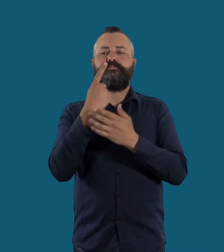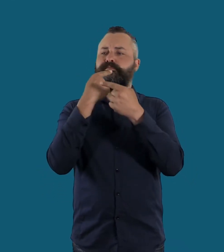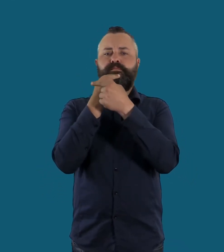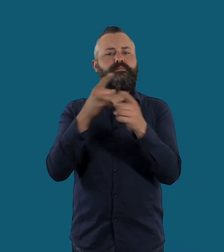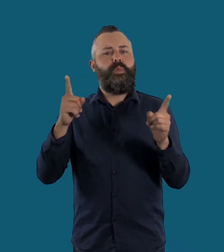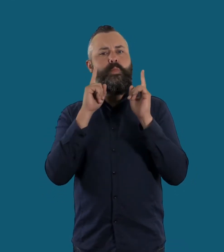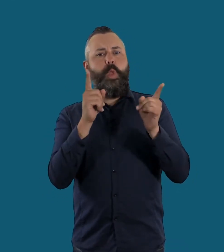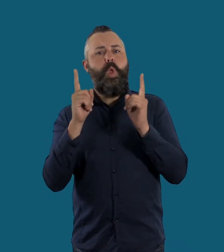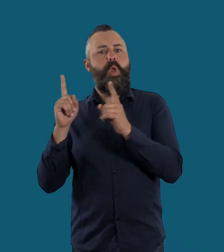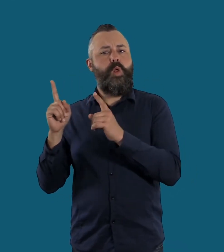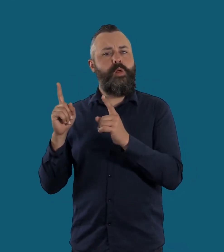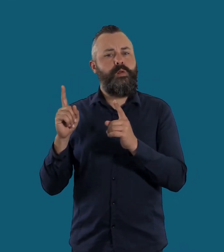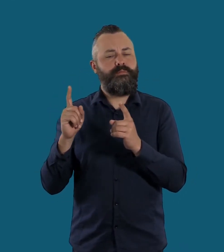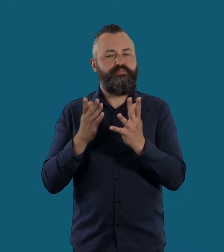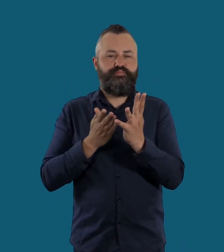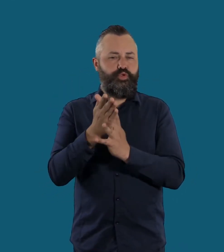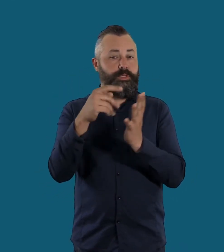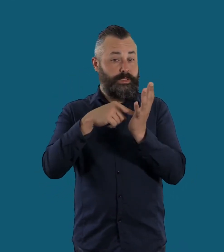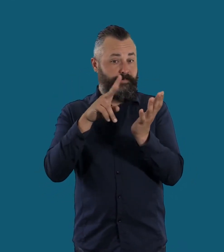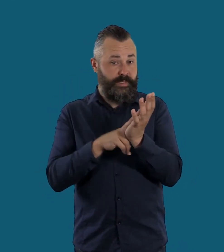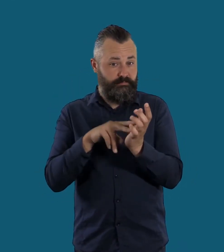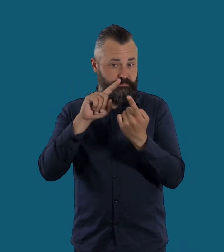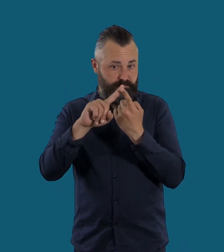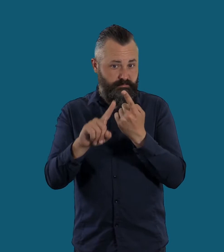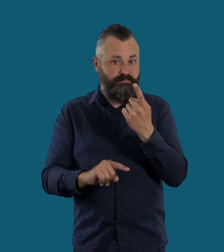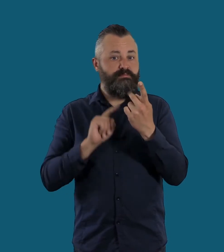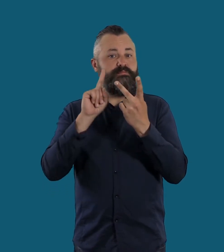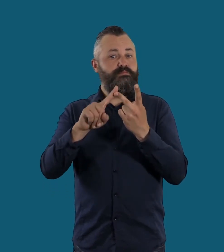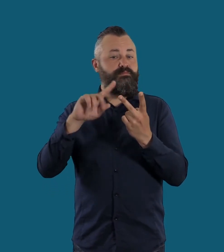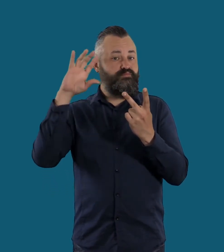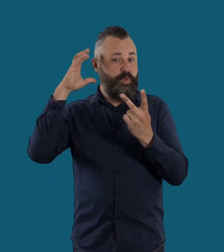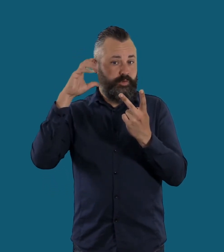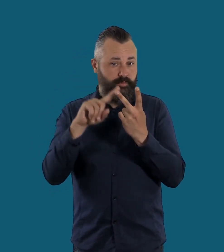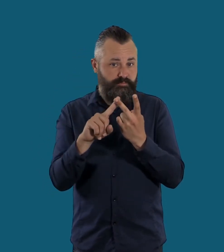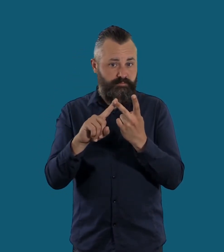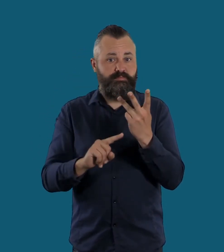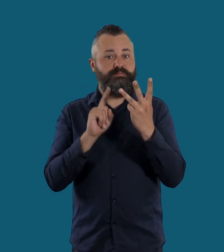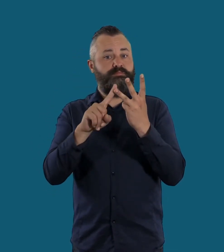Warning announcements. Announcements from fire authorities are usually made through TV, radio or internet.